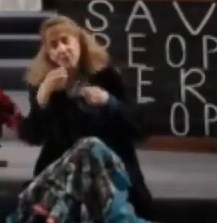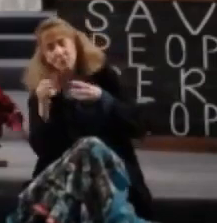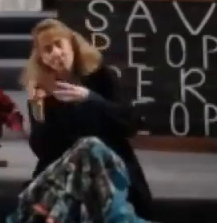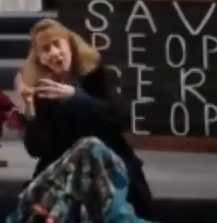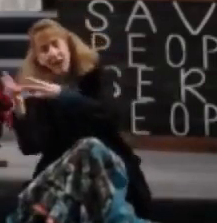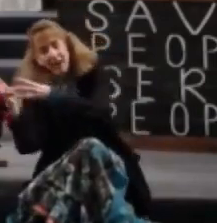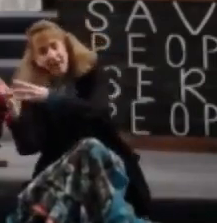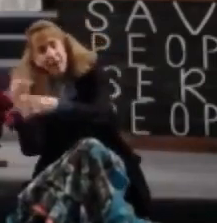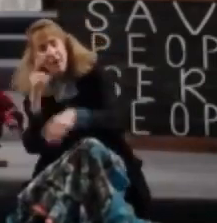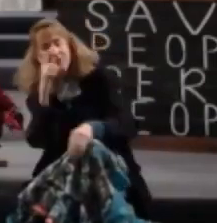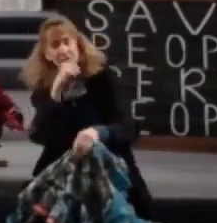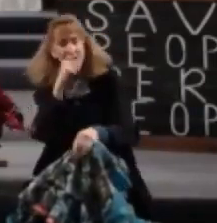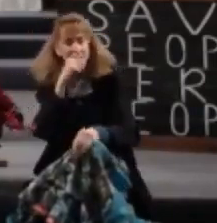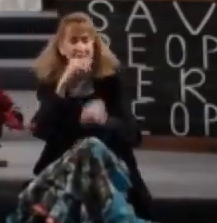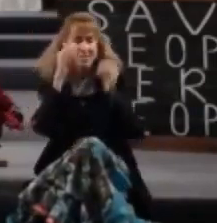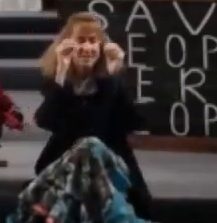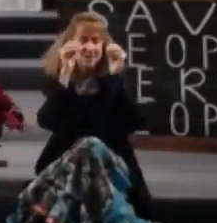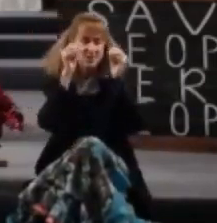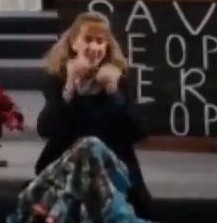false teaching.